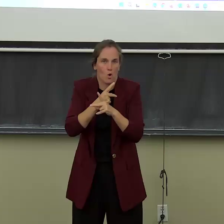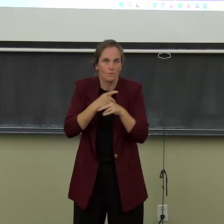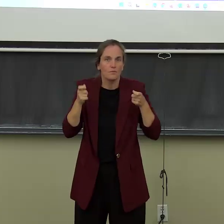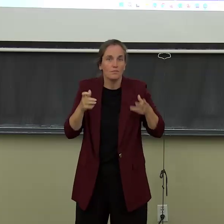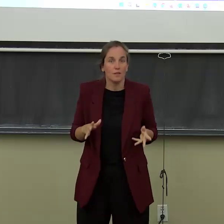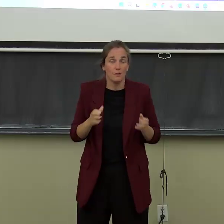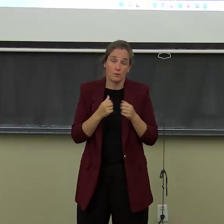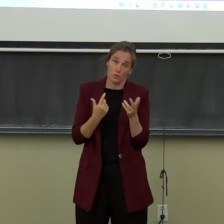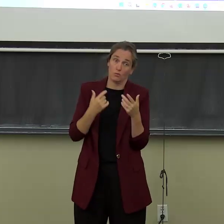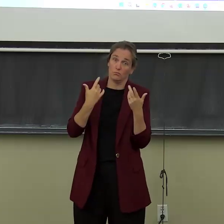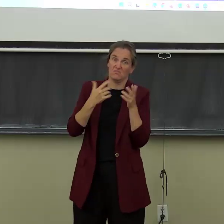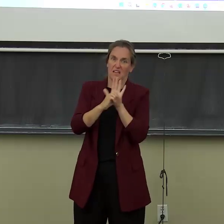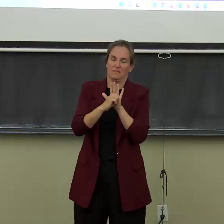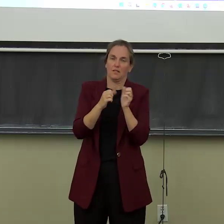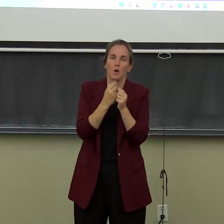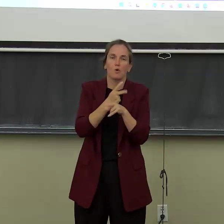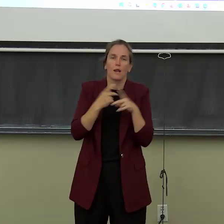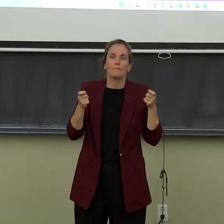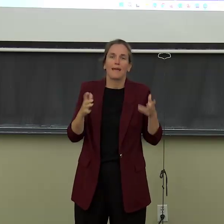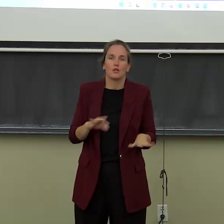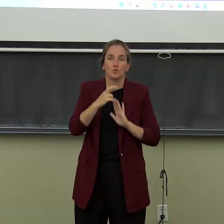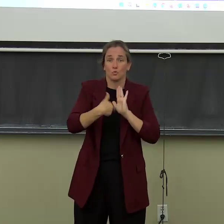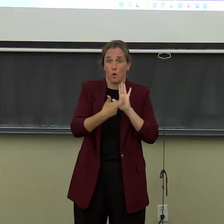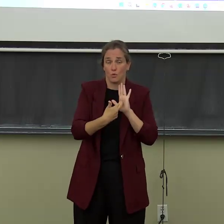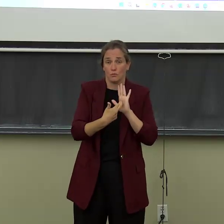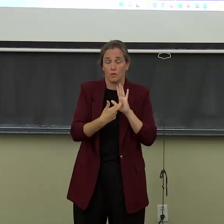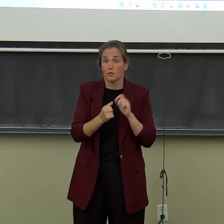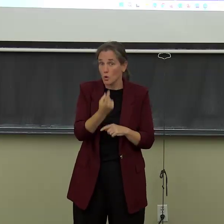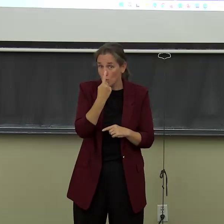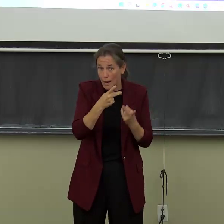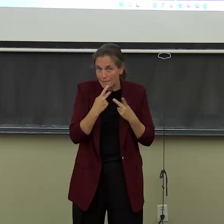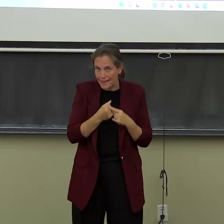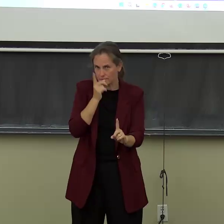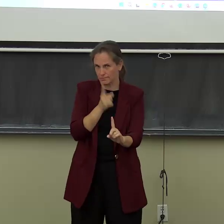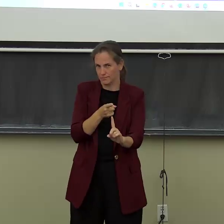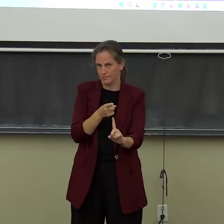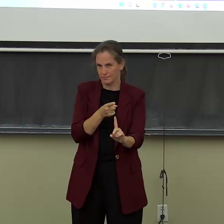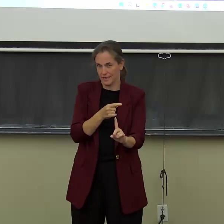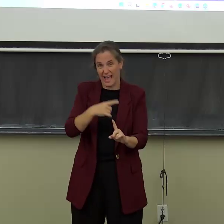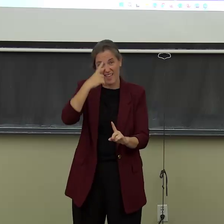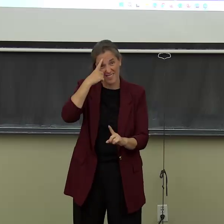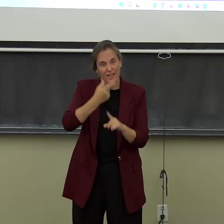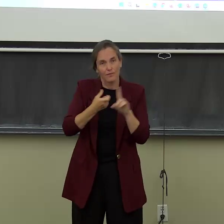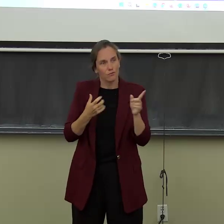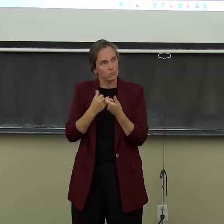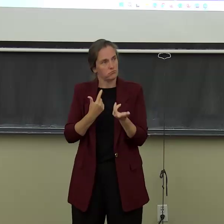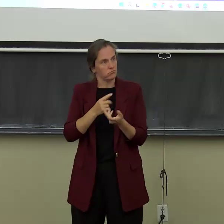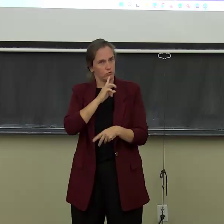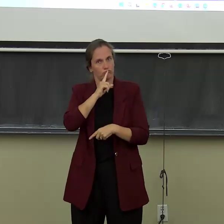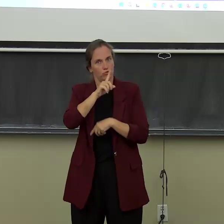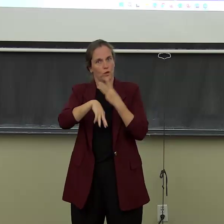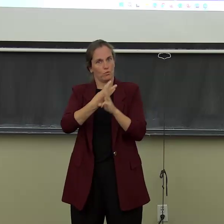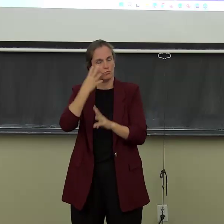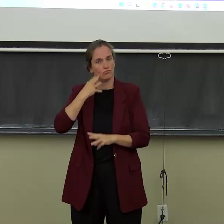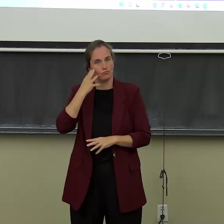manager roles. And so I would say one place that I point to here, I think from a point of pragmatism, is that